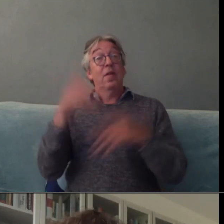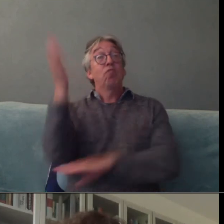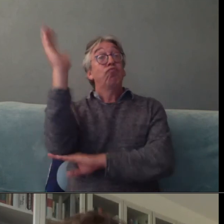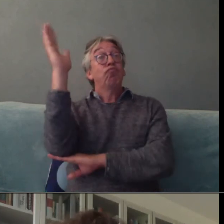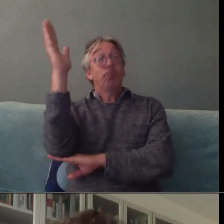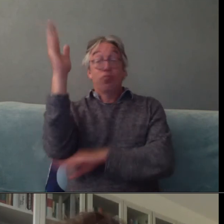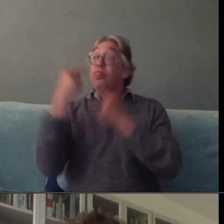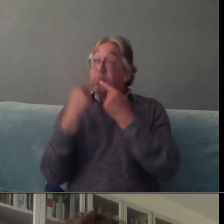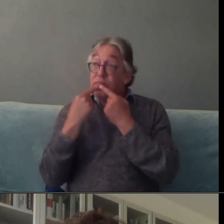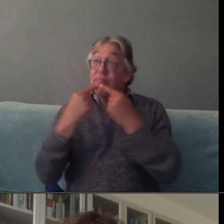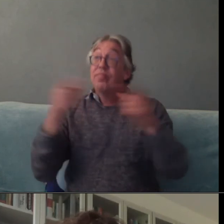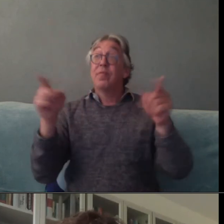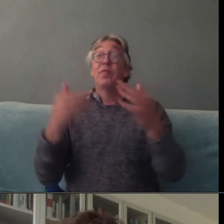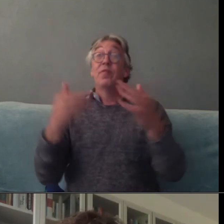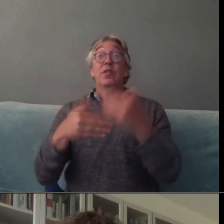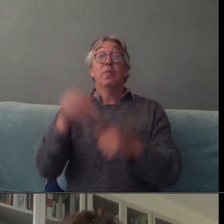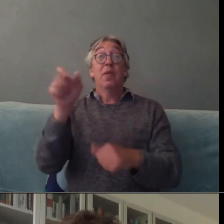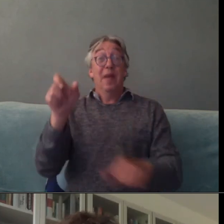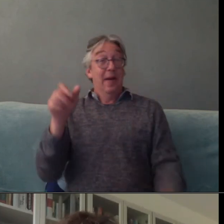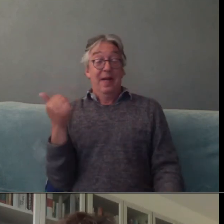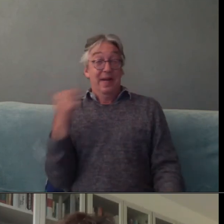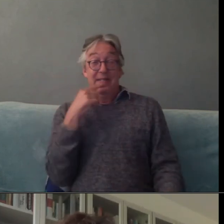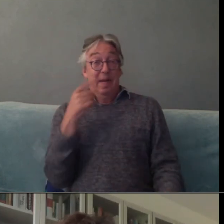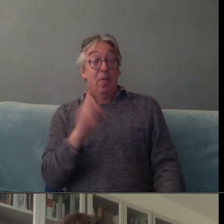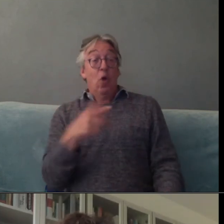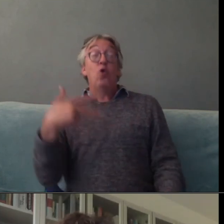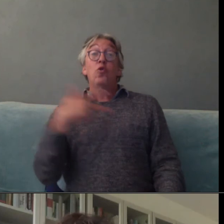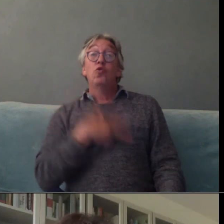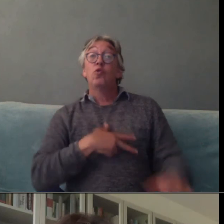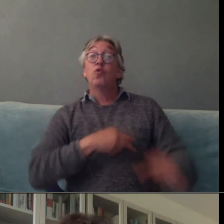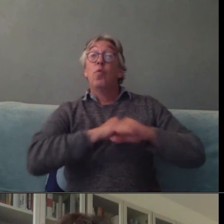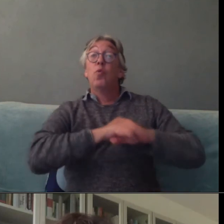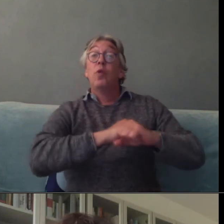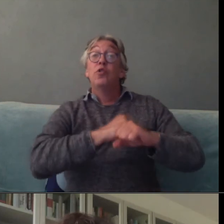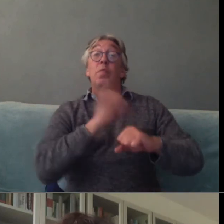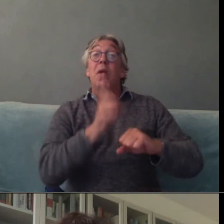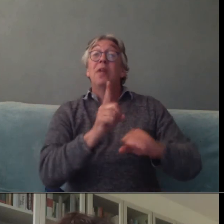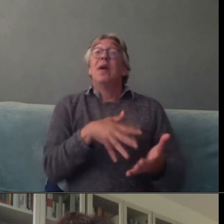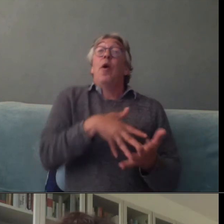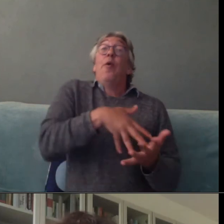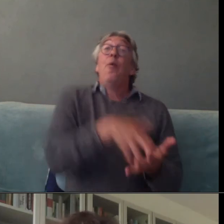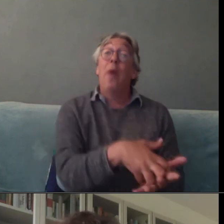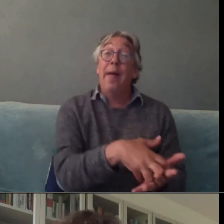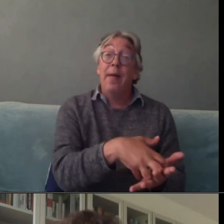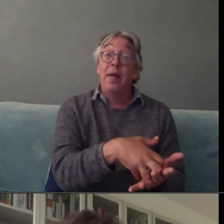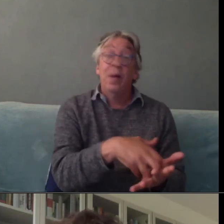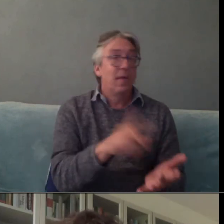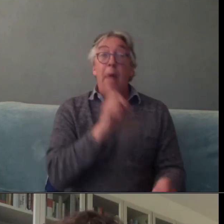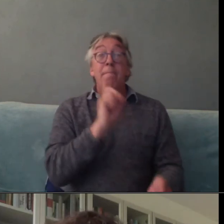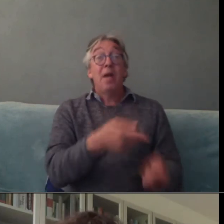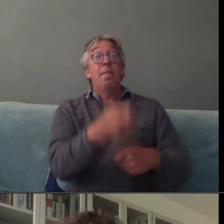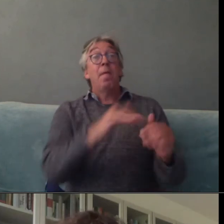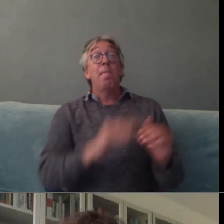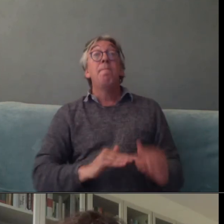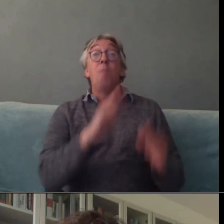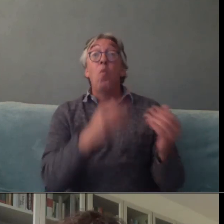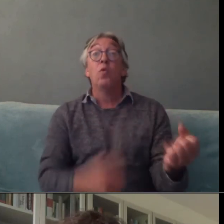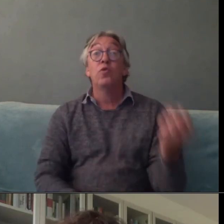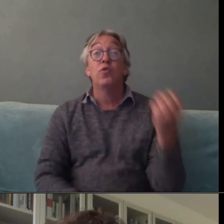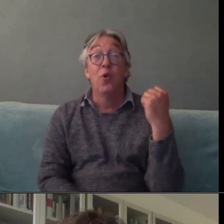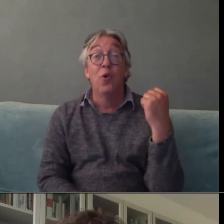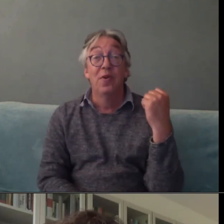the need to strengthen the social security, the social protection systems, to make sure that the whole set of support networks and